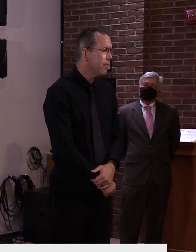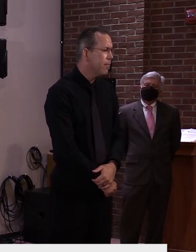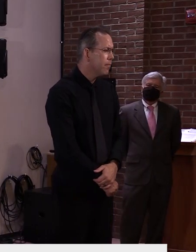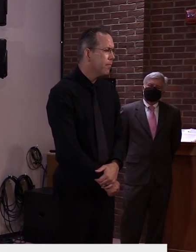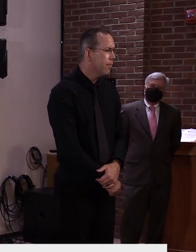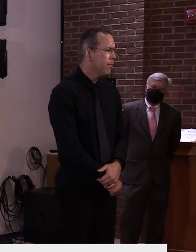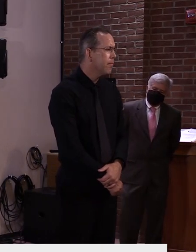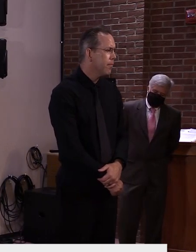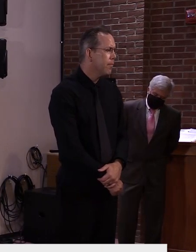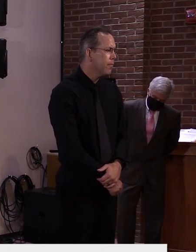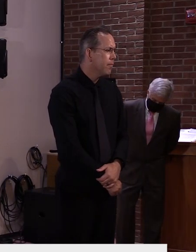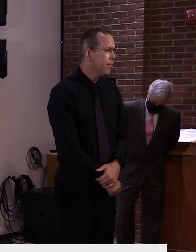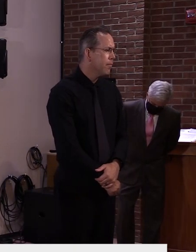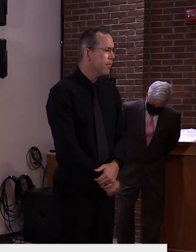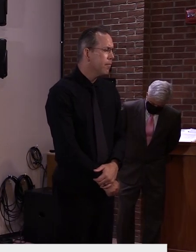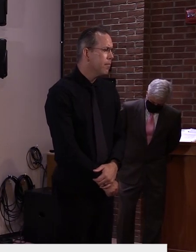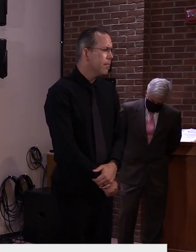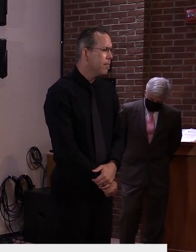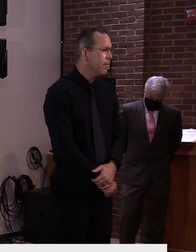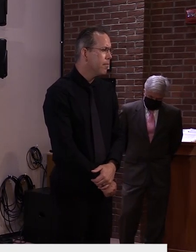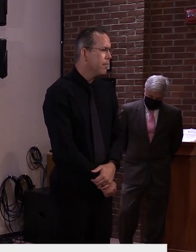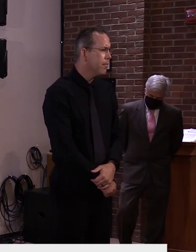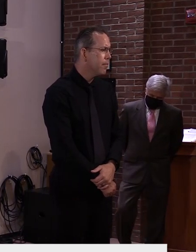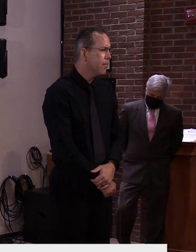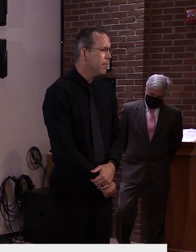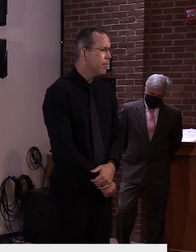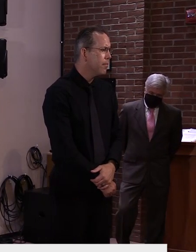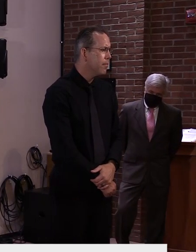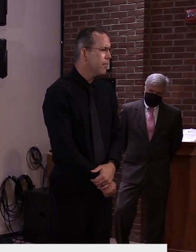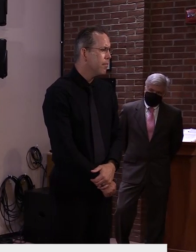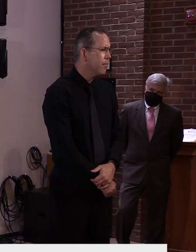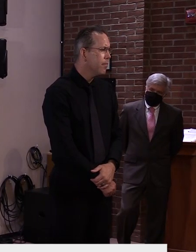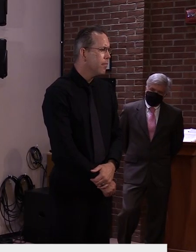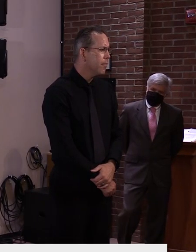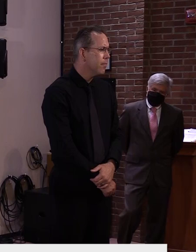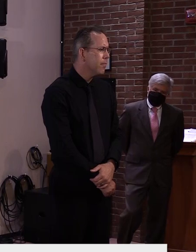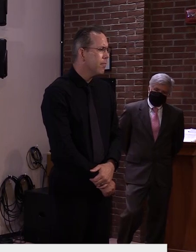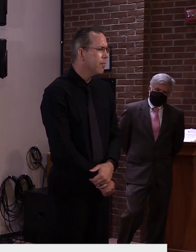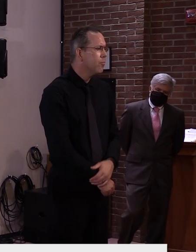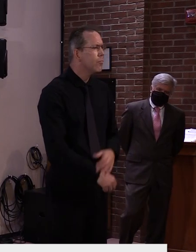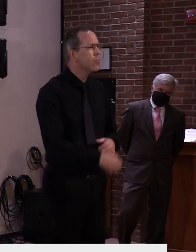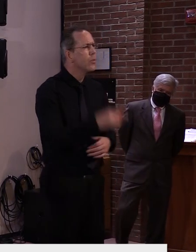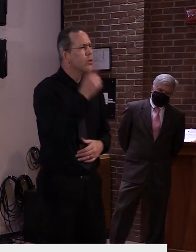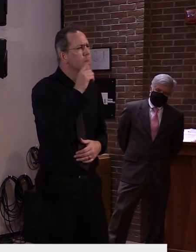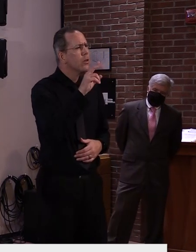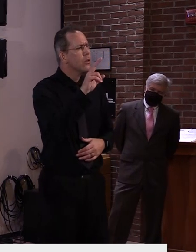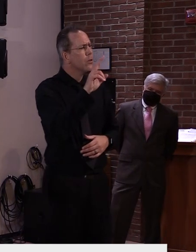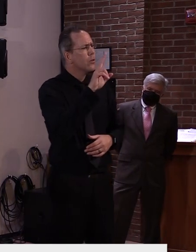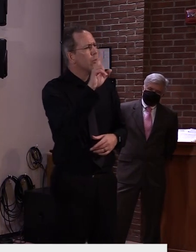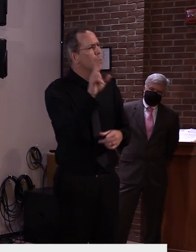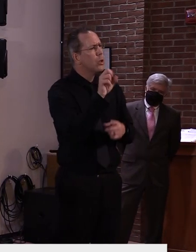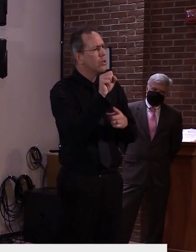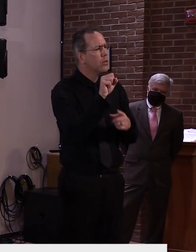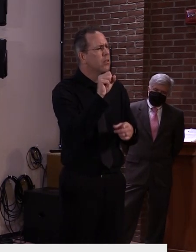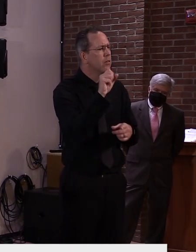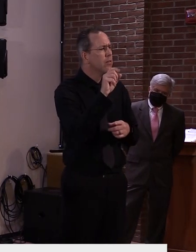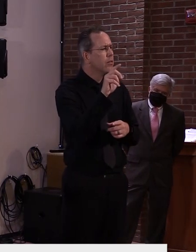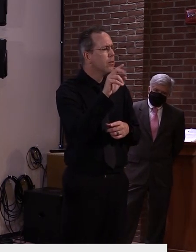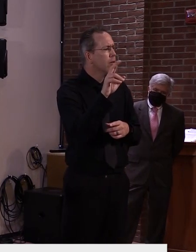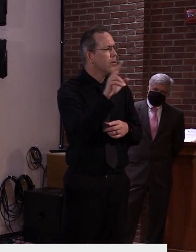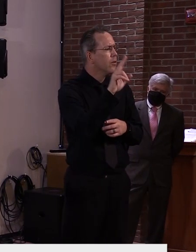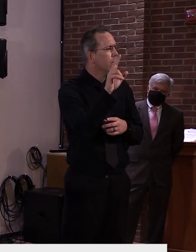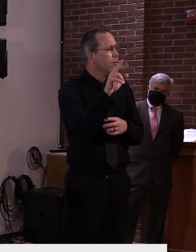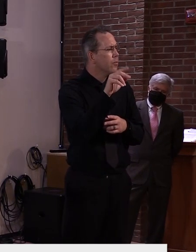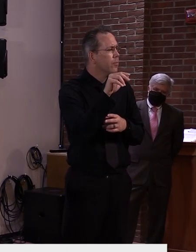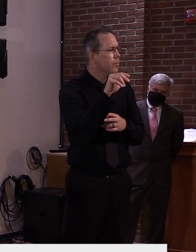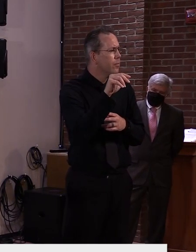layoffs or job losses, temporary job losses, and what the state is doing to prepare. I believe they're a little over a